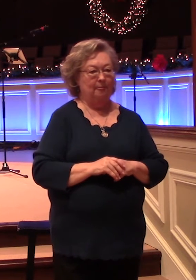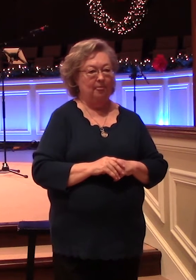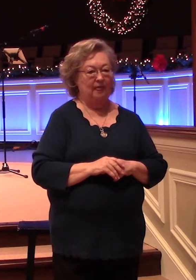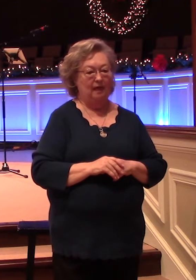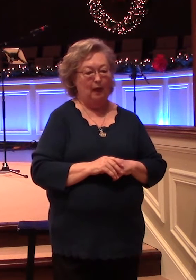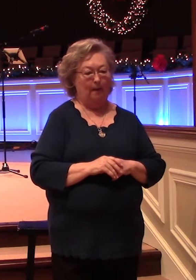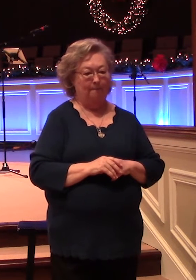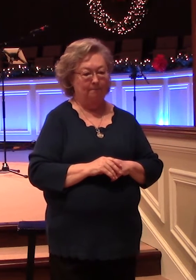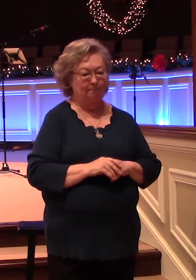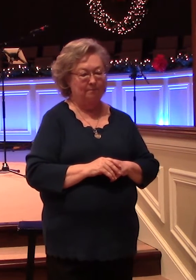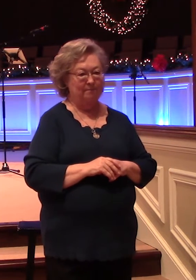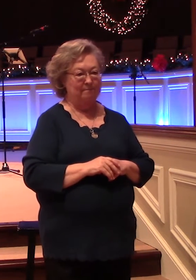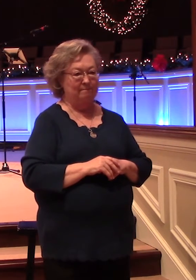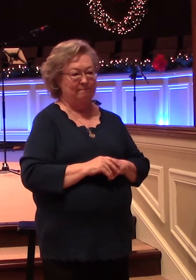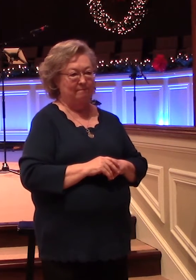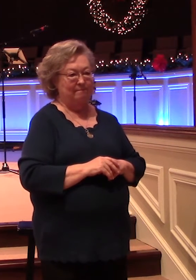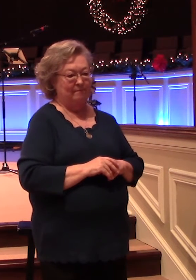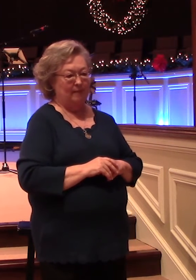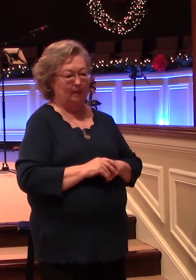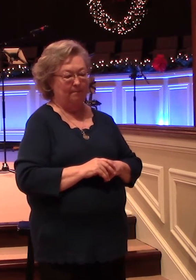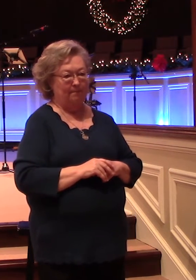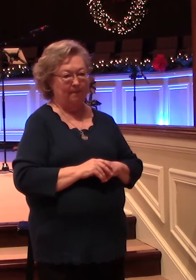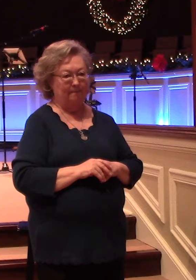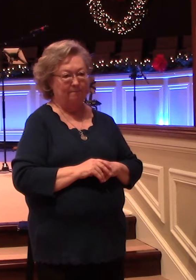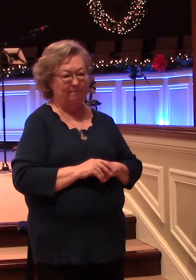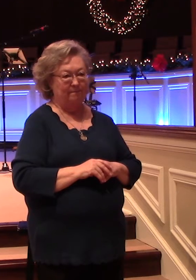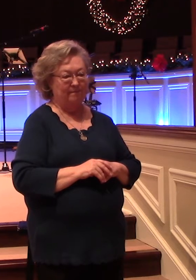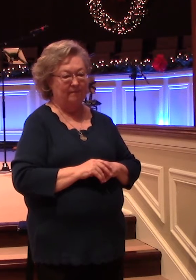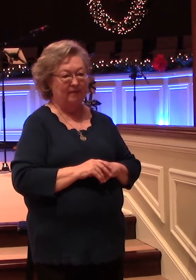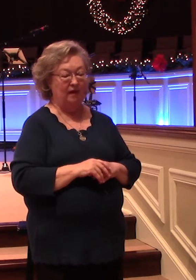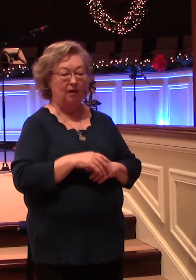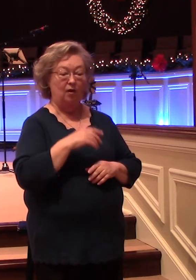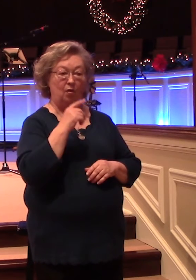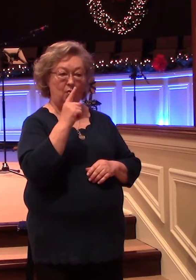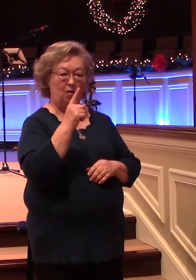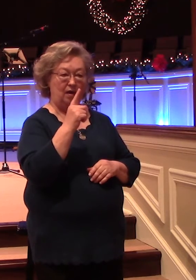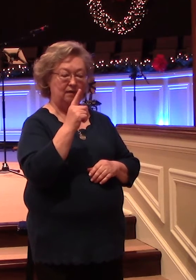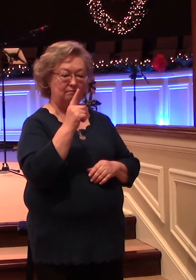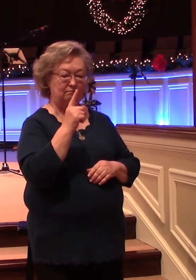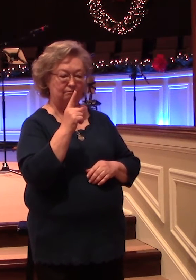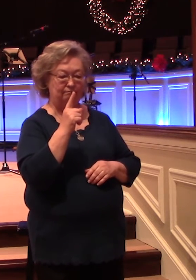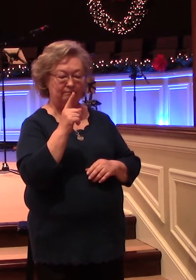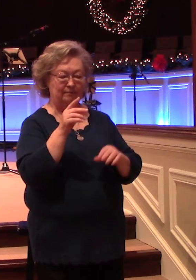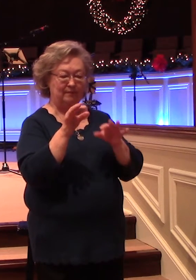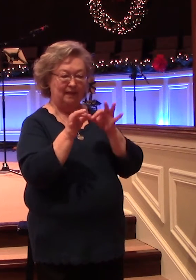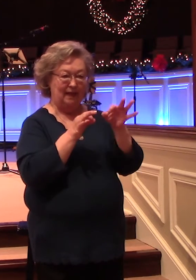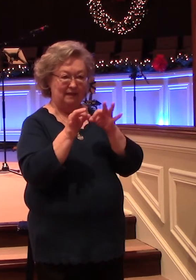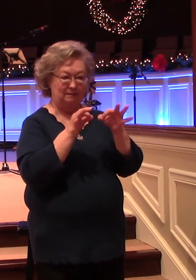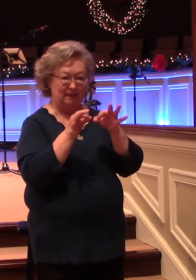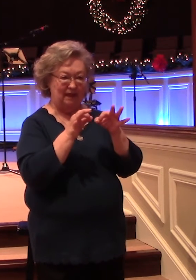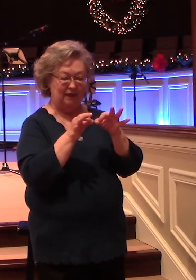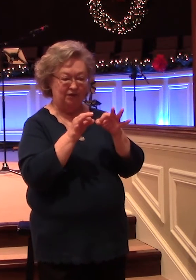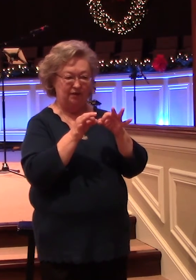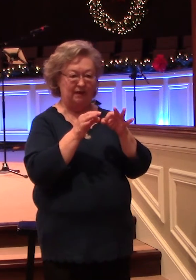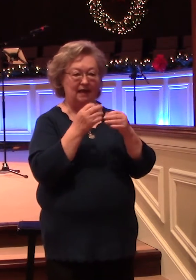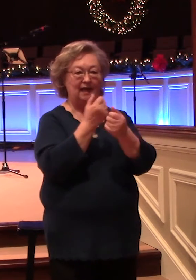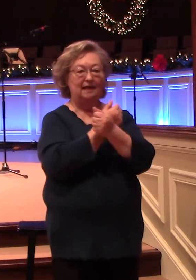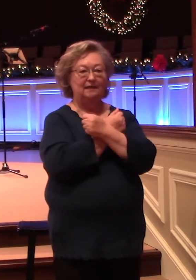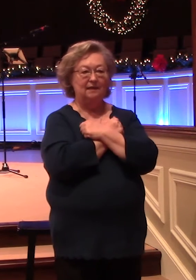confession. It casts out fear. Look at chapter 4, verses 7, beginning in verse 17. By